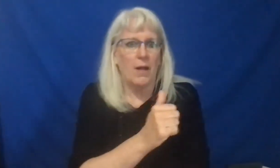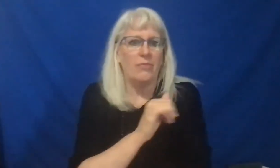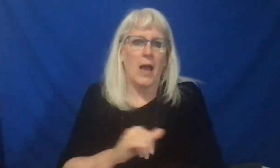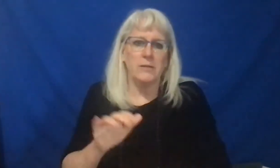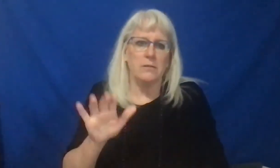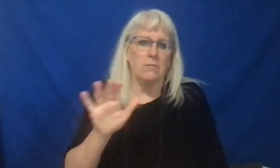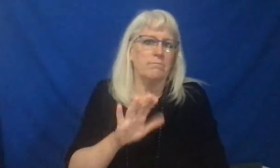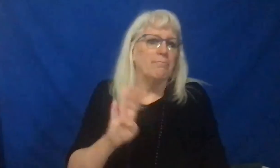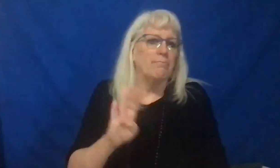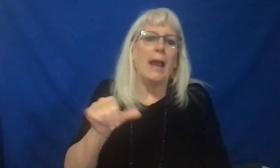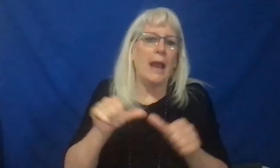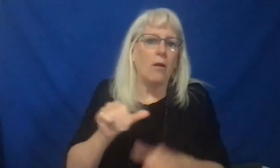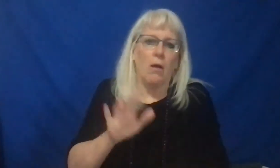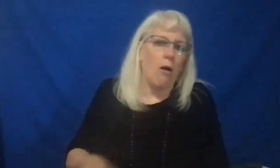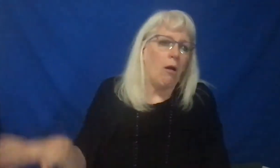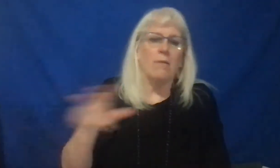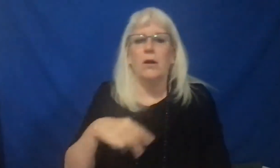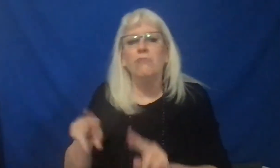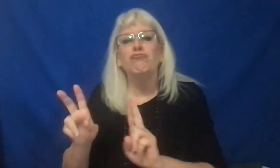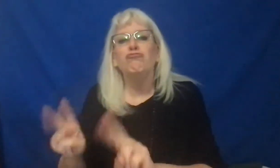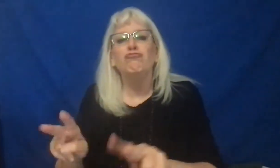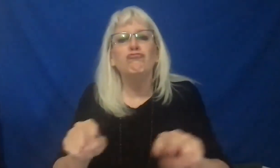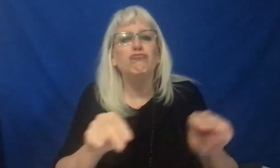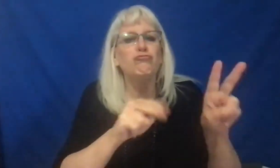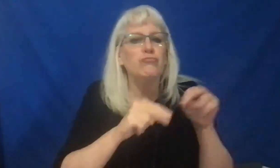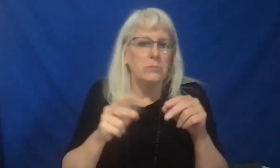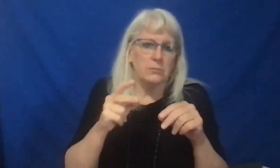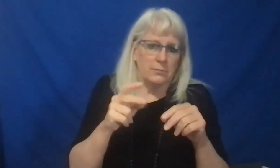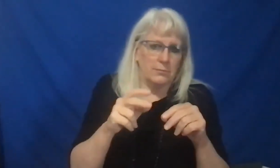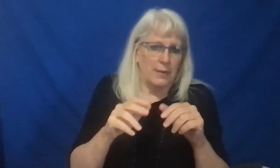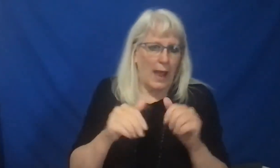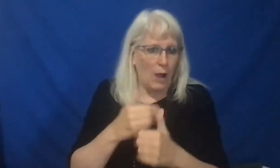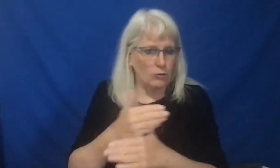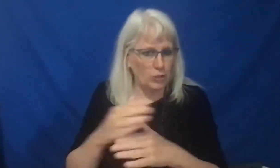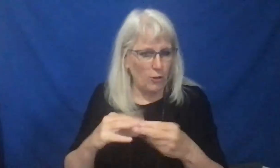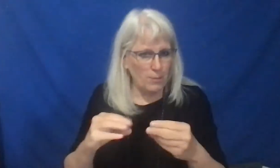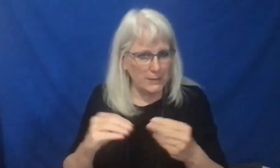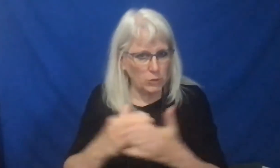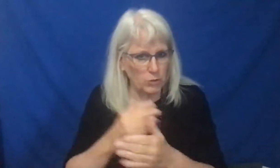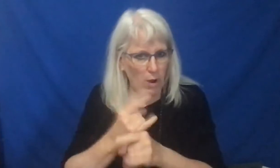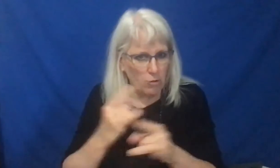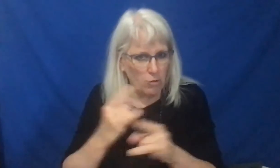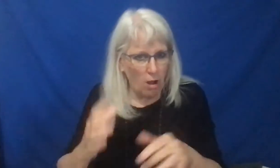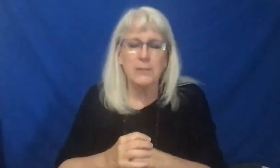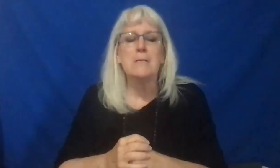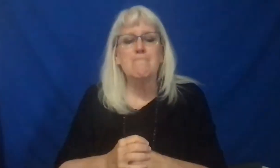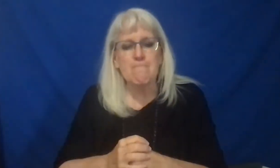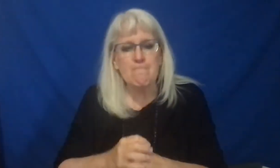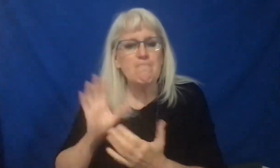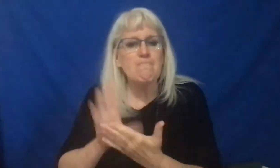how all these different groups carry the message to new alcoholics. And what I want to leave you with is, it reminds me that my duty